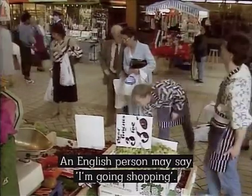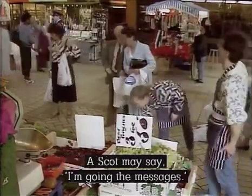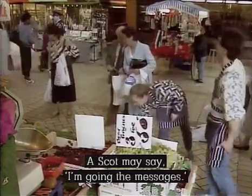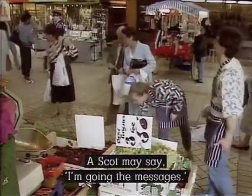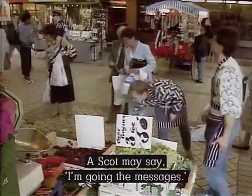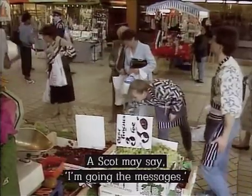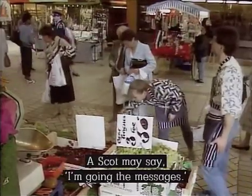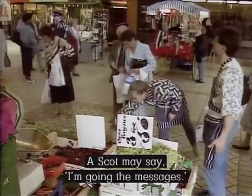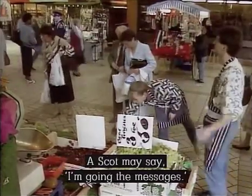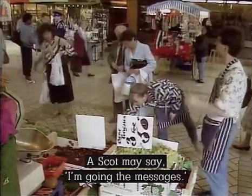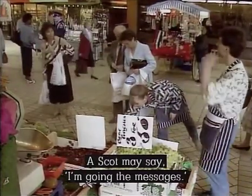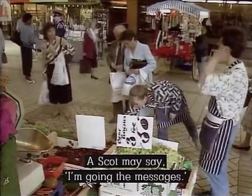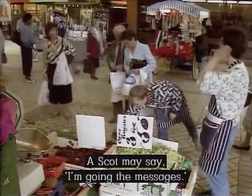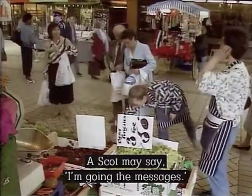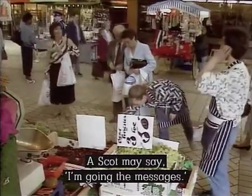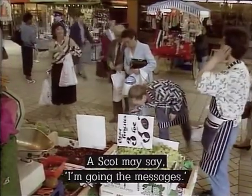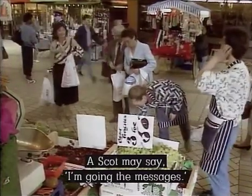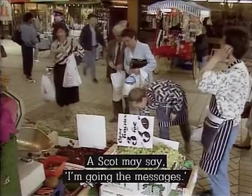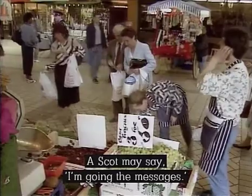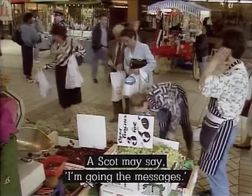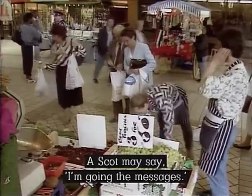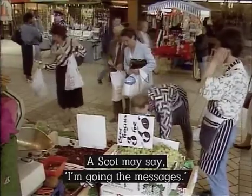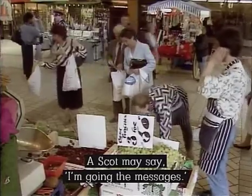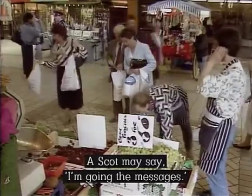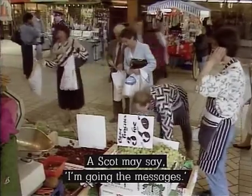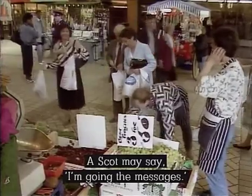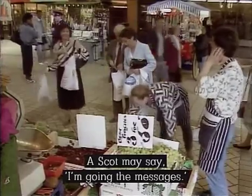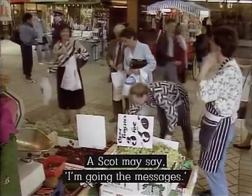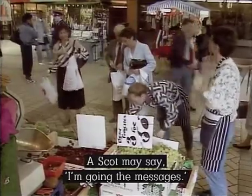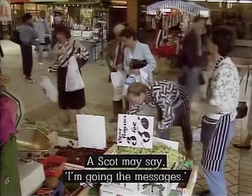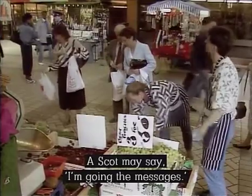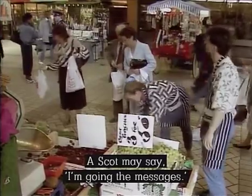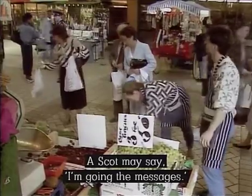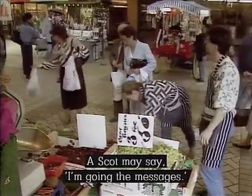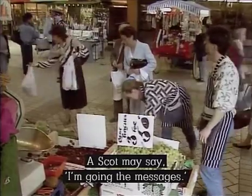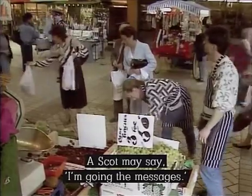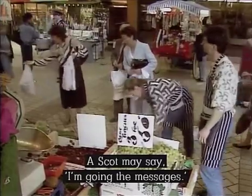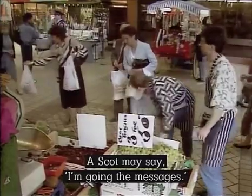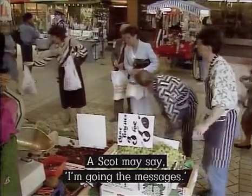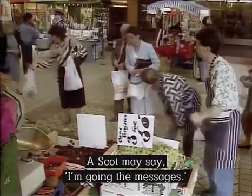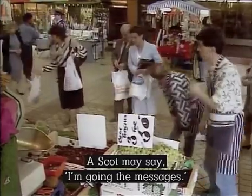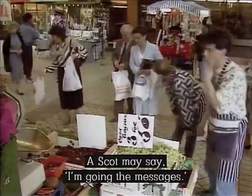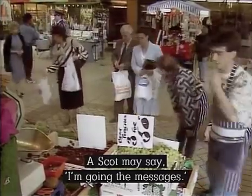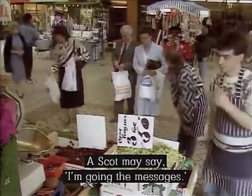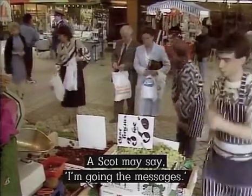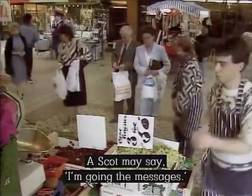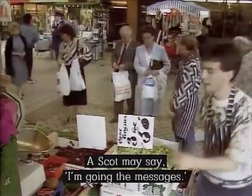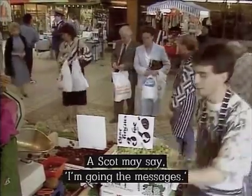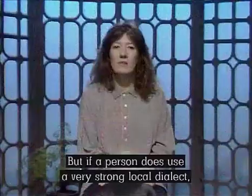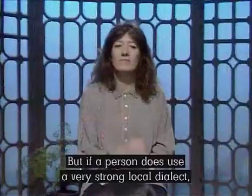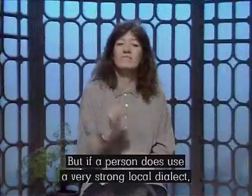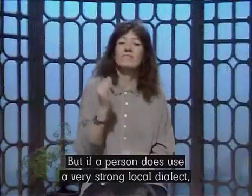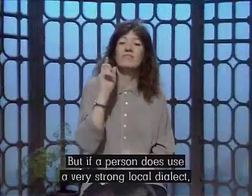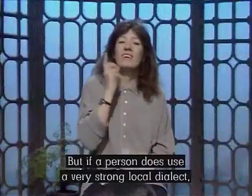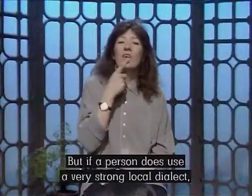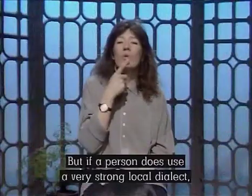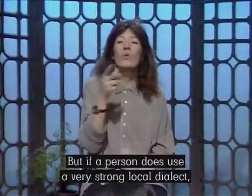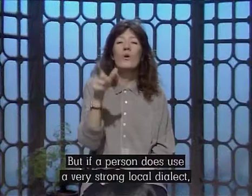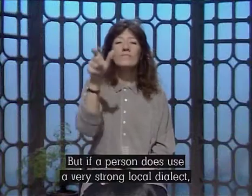messages." But generally, English and Scottish people don't have much difficulty understanding each other. £2. And